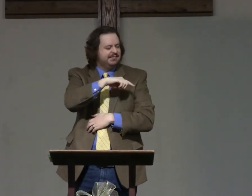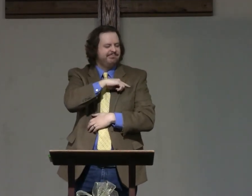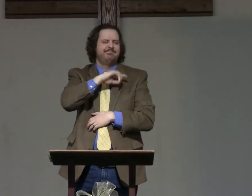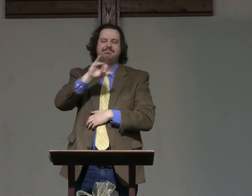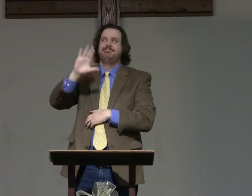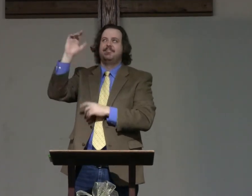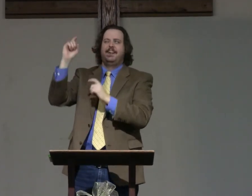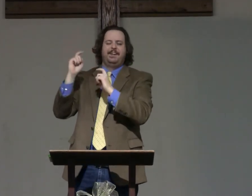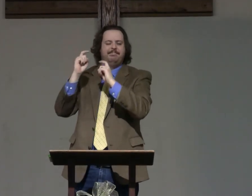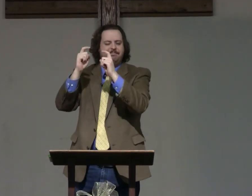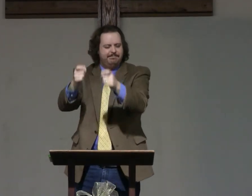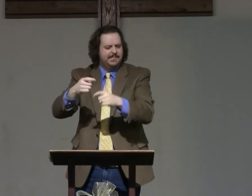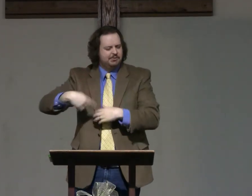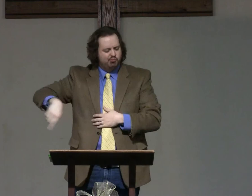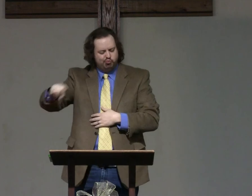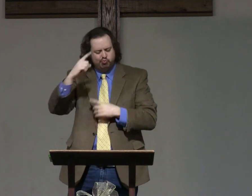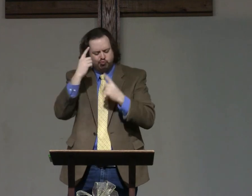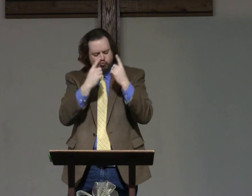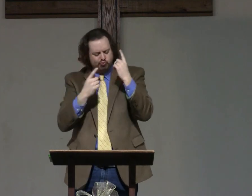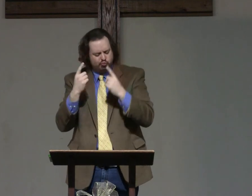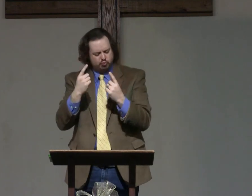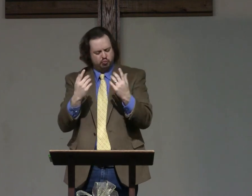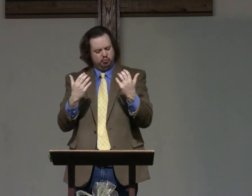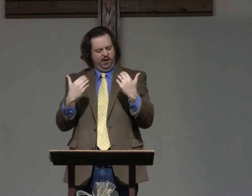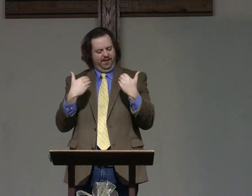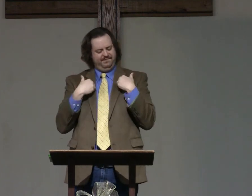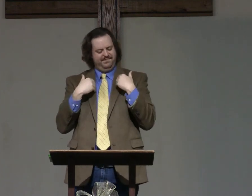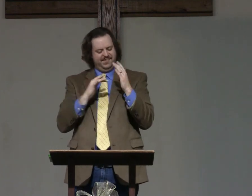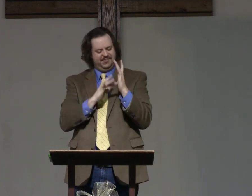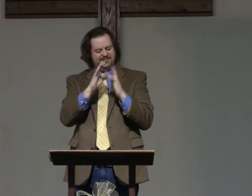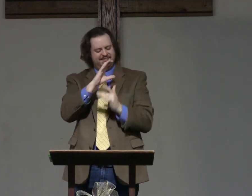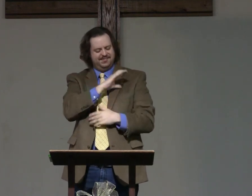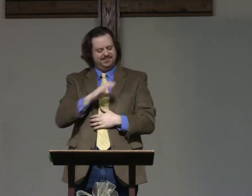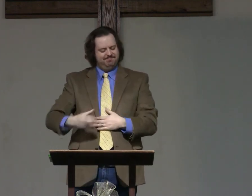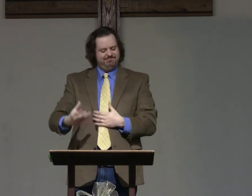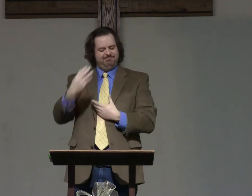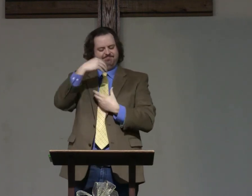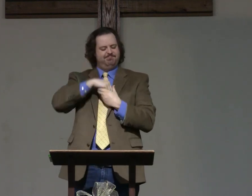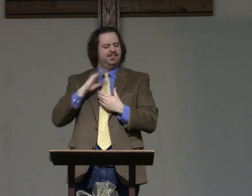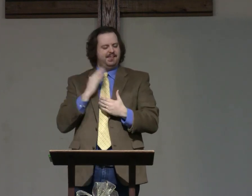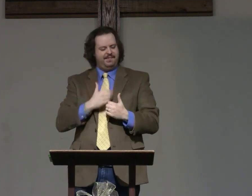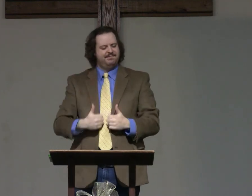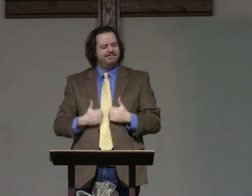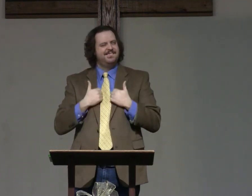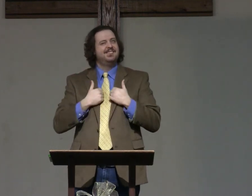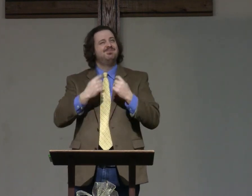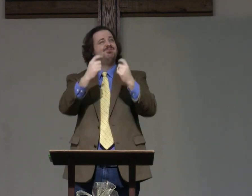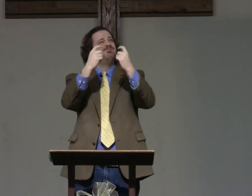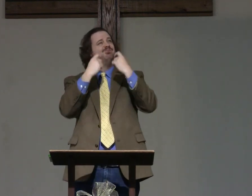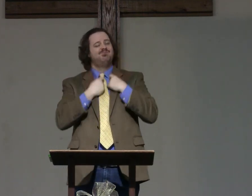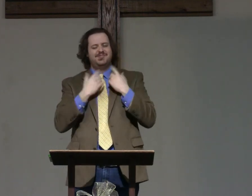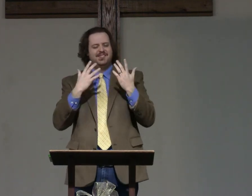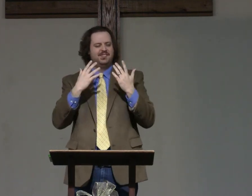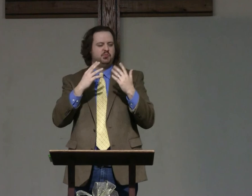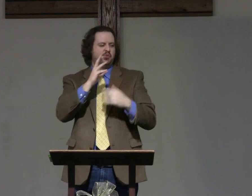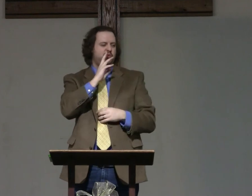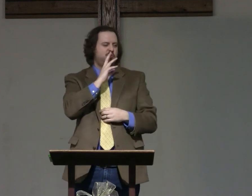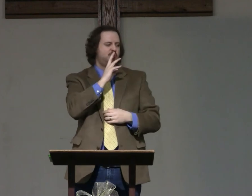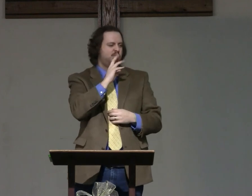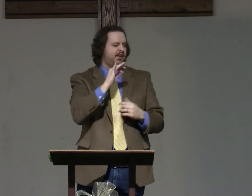was his son whom he sent to the cross to die for us. And when we have Jesus in our lives, he gives